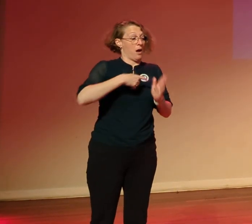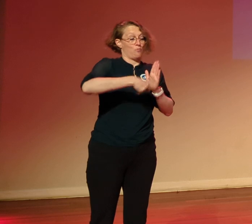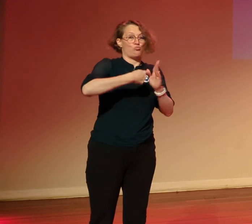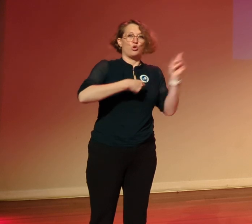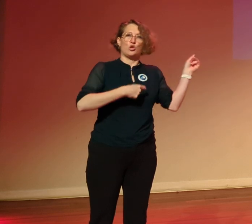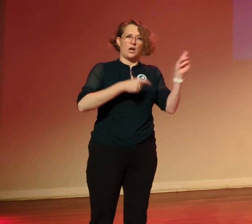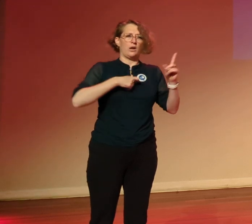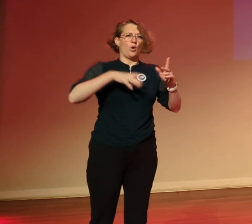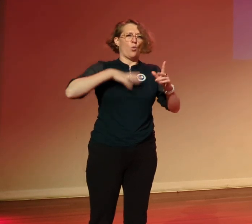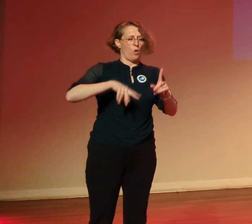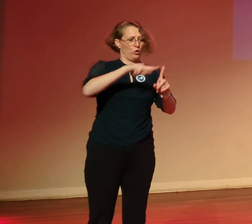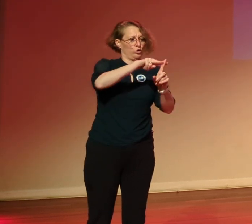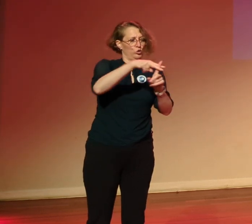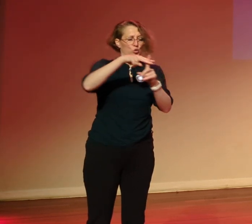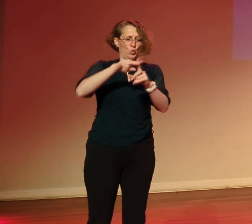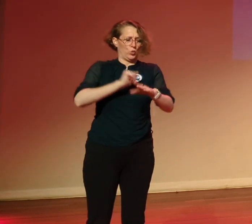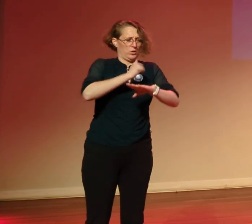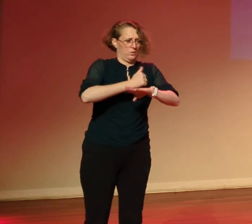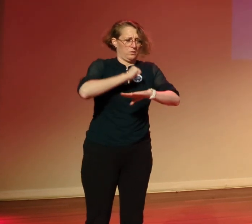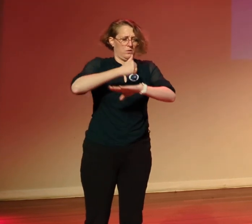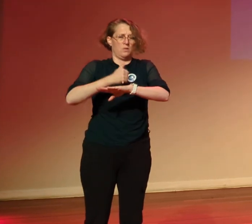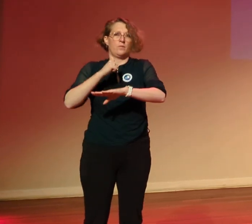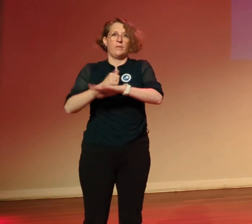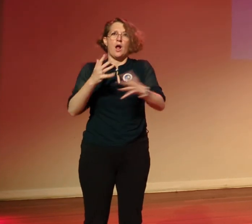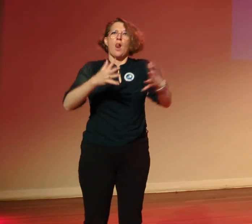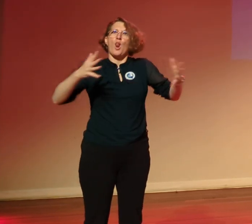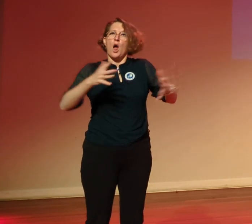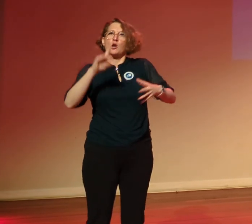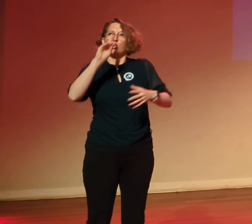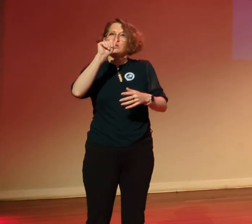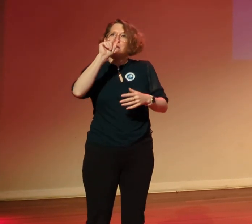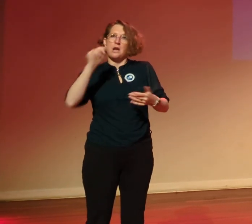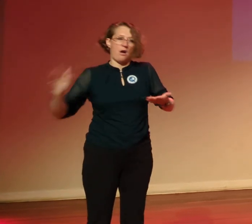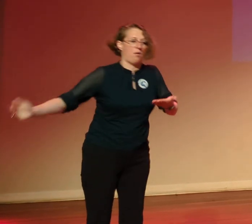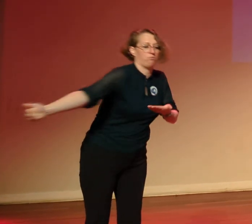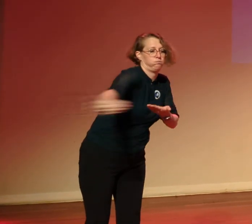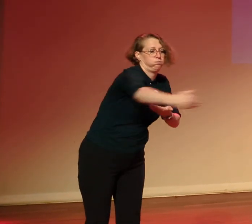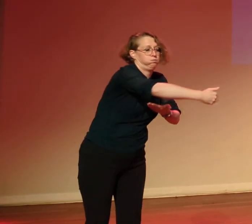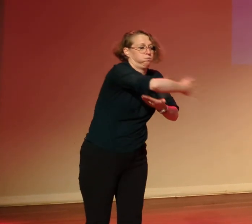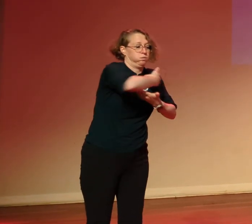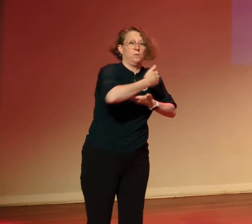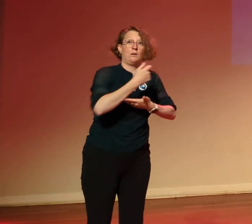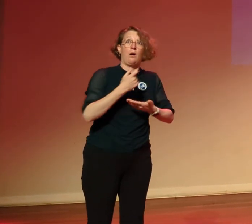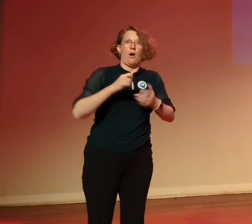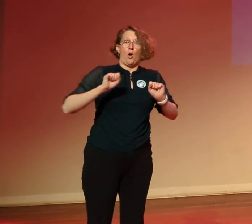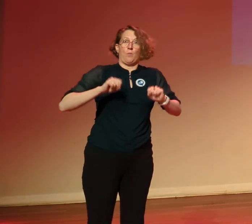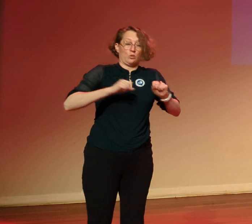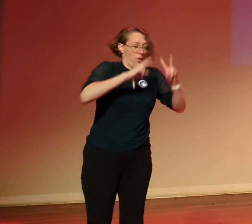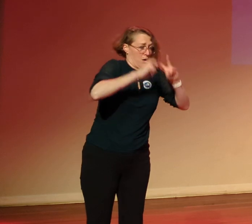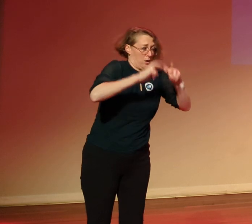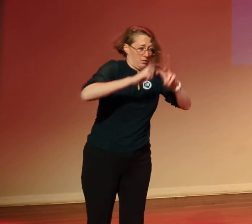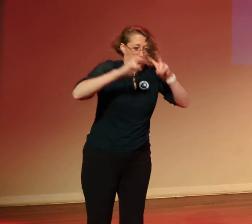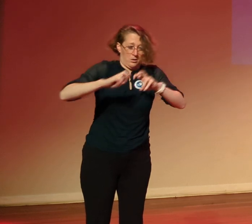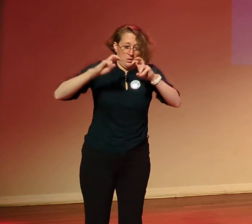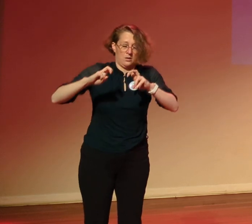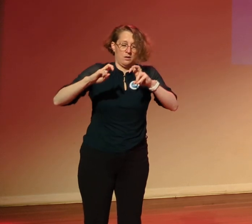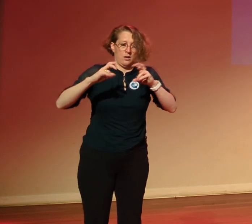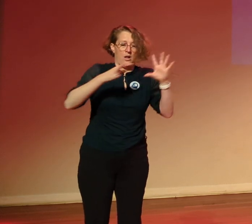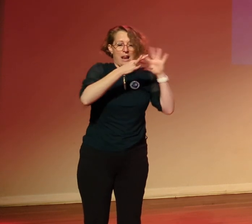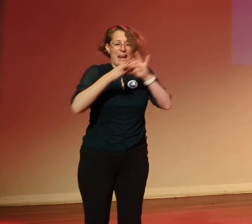create tools that can be used to create large data sets to apply large data analysis to co-speech